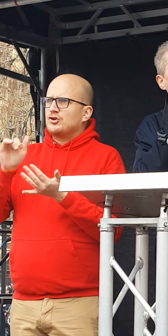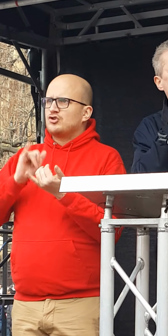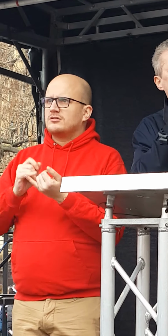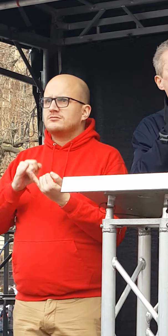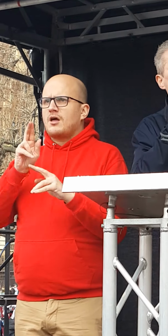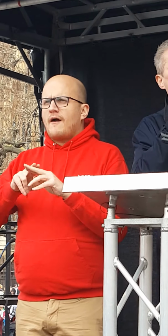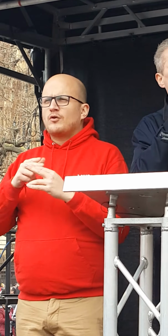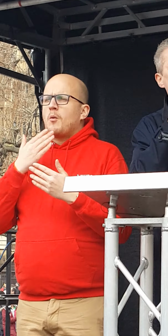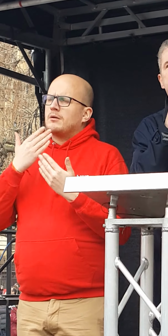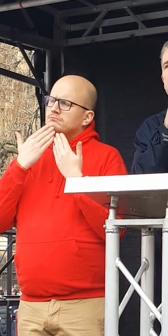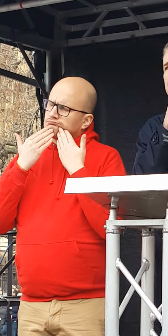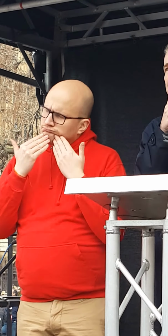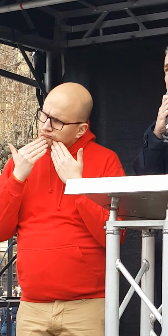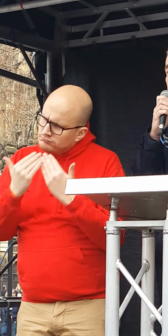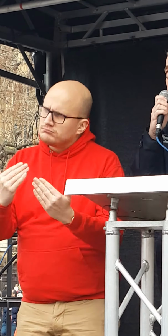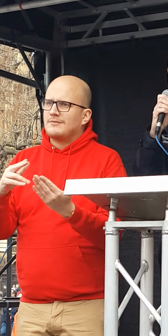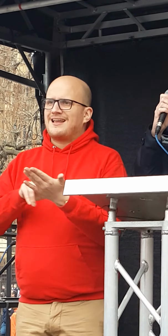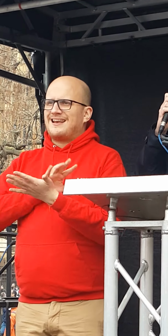for all our NHS workers.